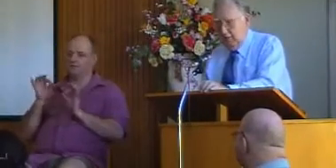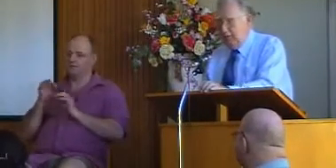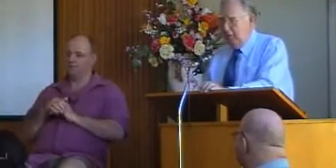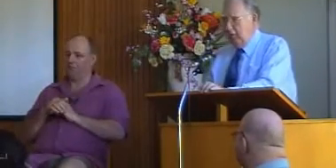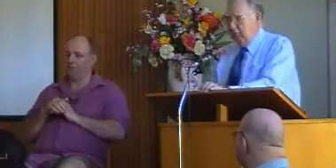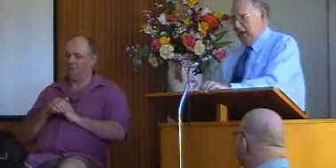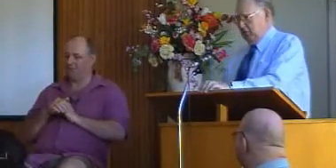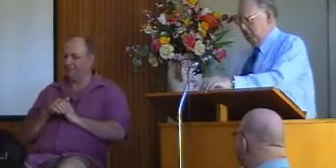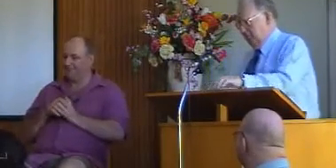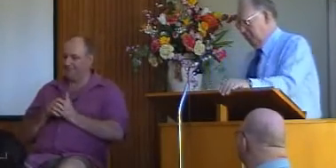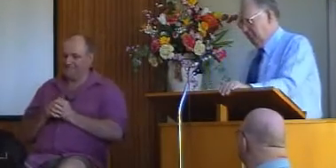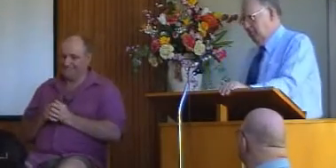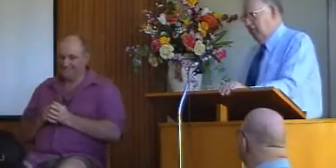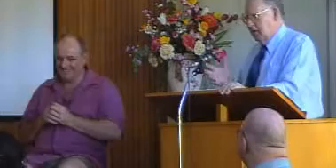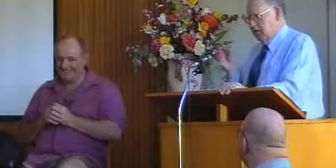it will be a bit of a mix match.